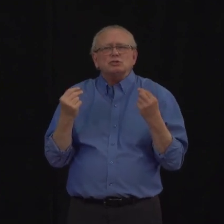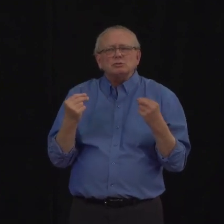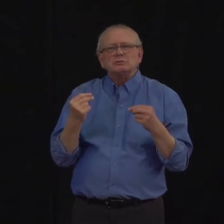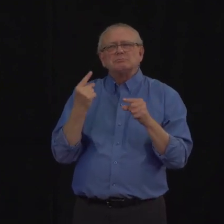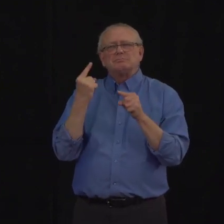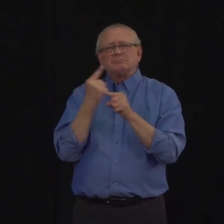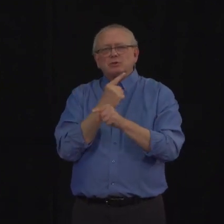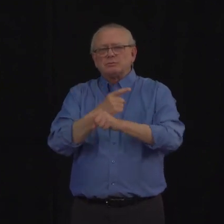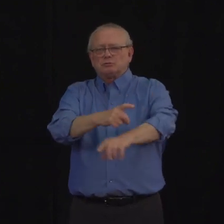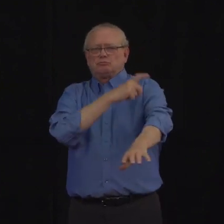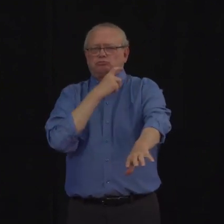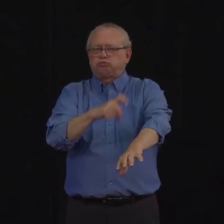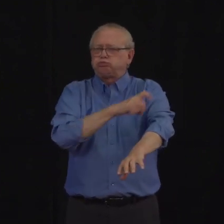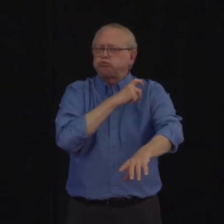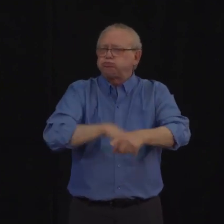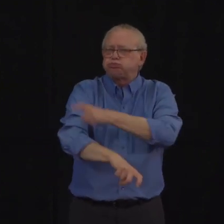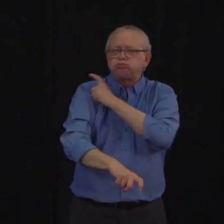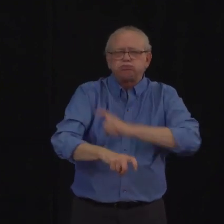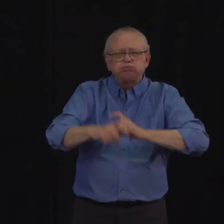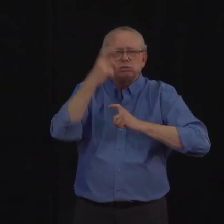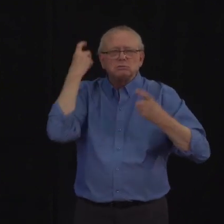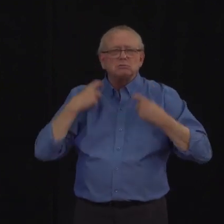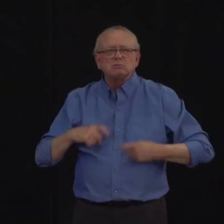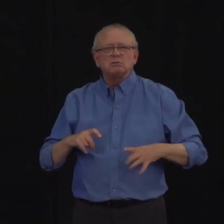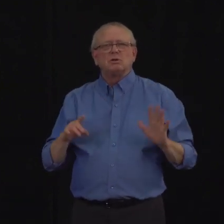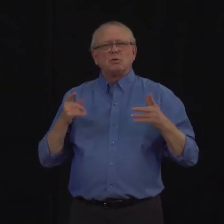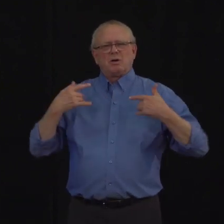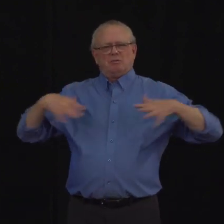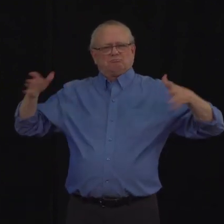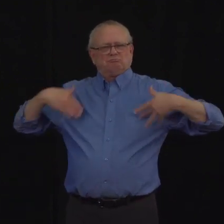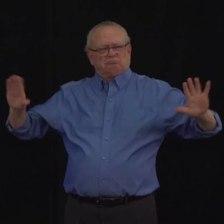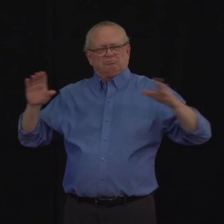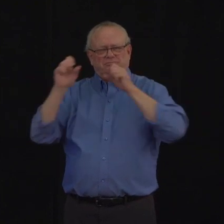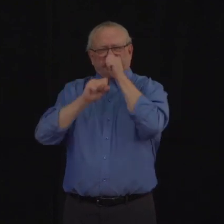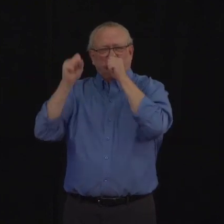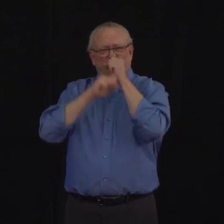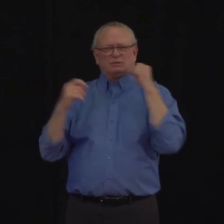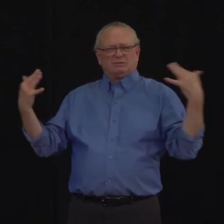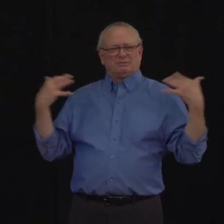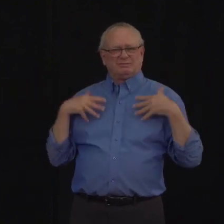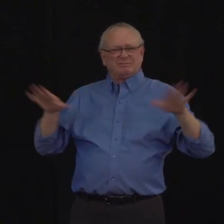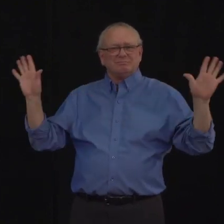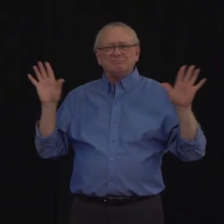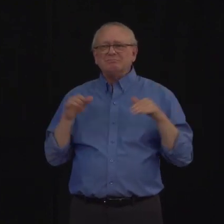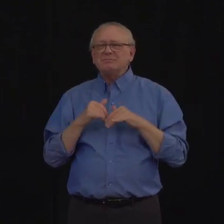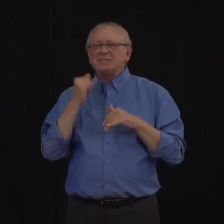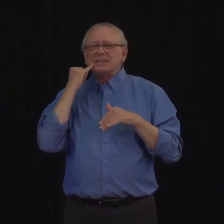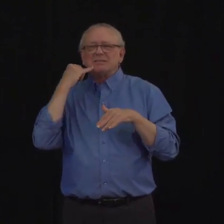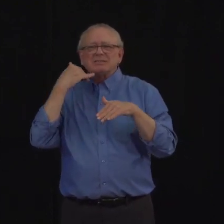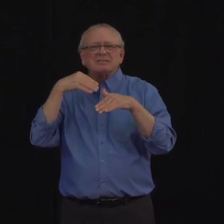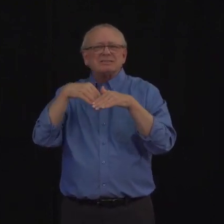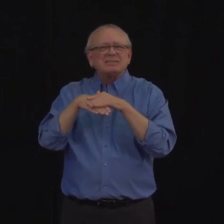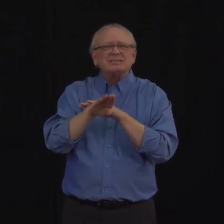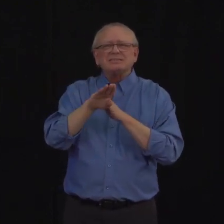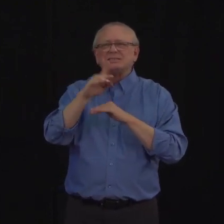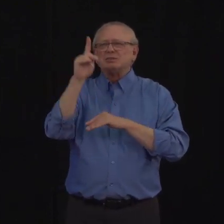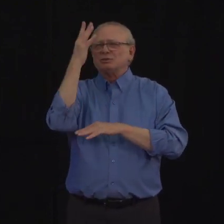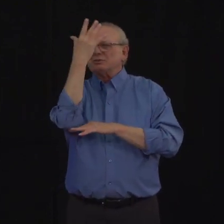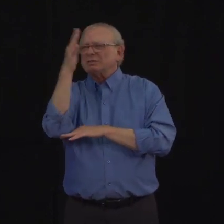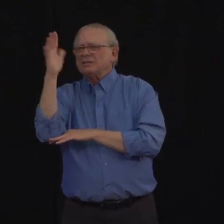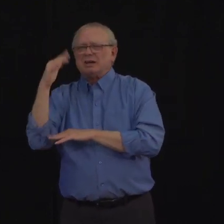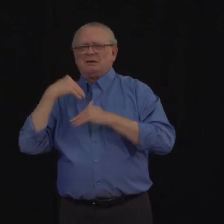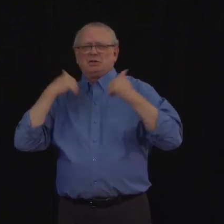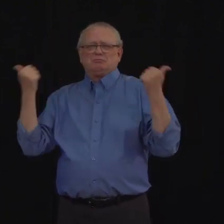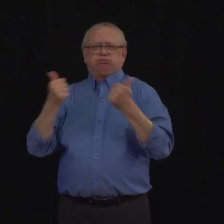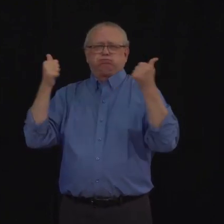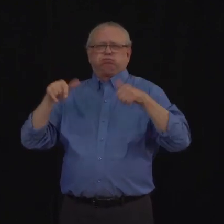going to be in areas where there are lots of mosquitoes. Those are the kinds of things that would protect Albertans from any kind of mosquito-borne illness. And